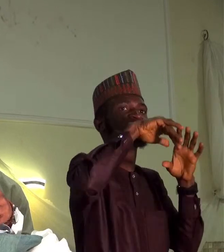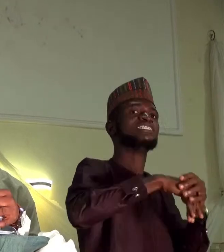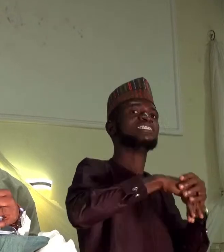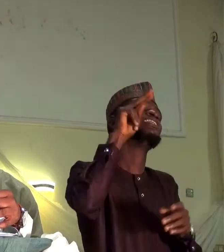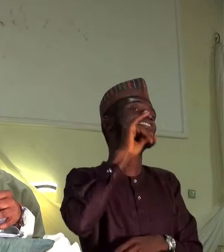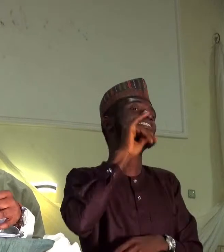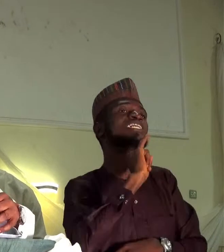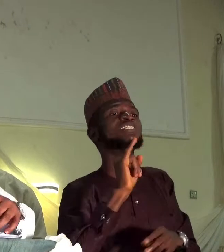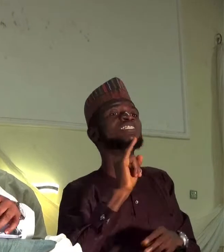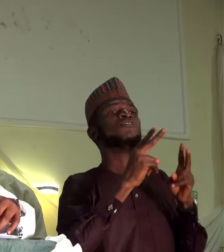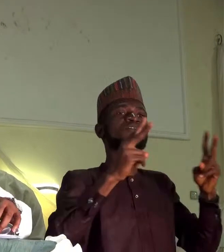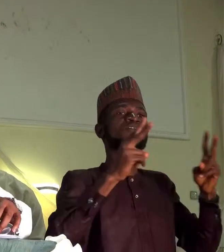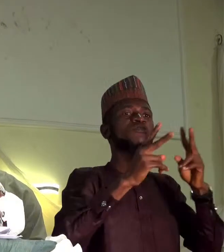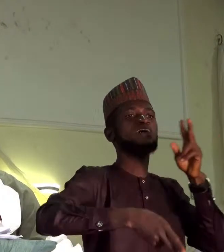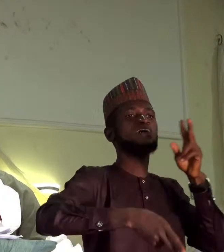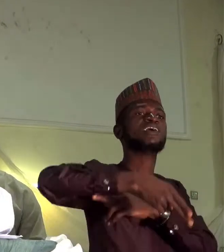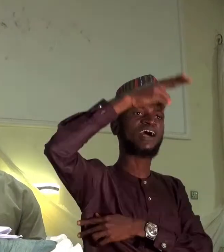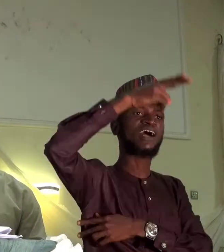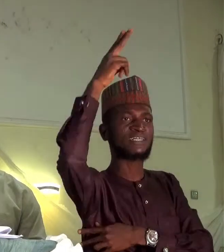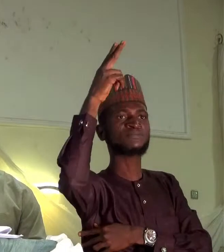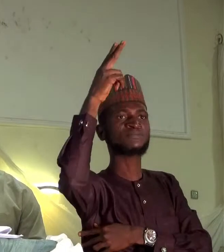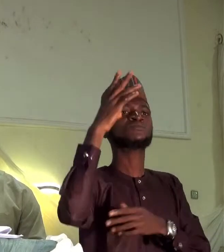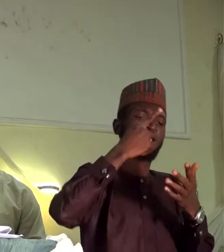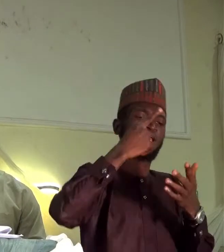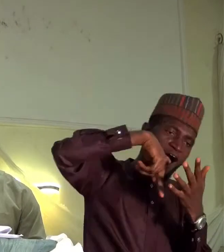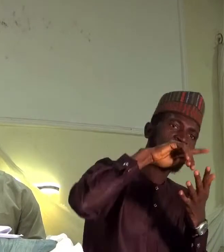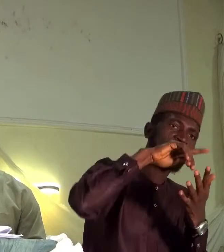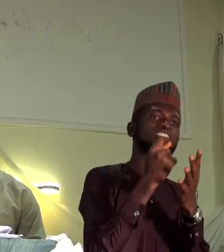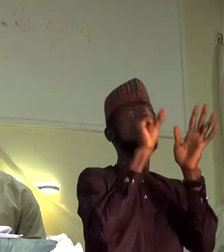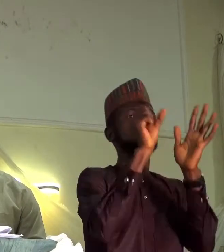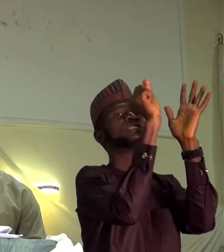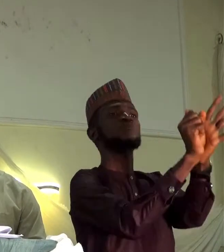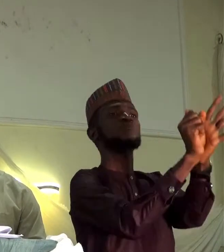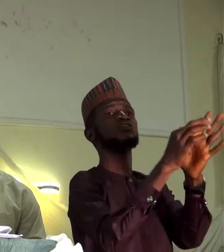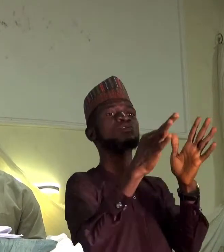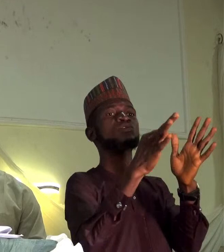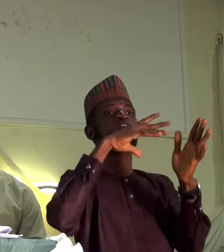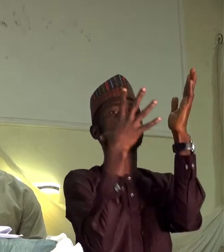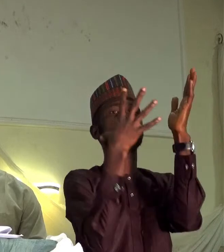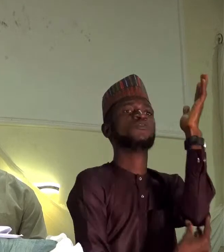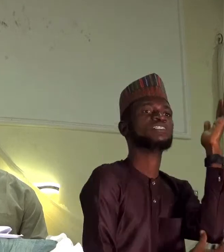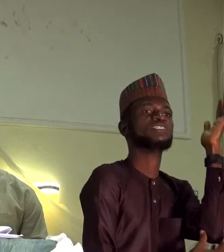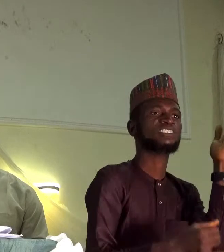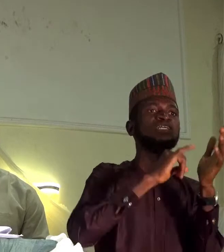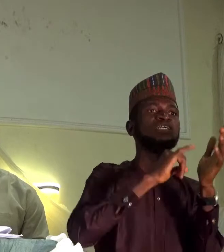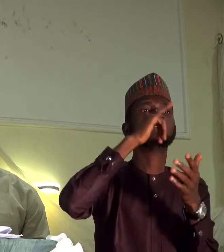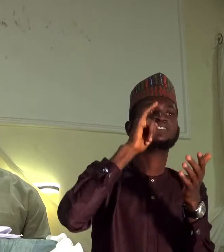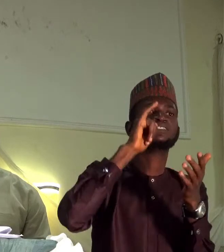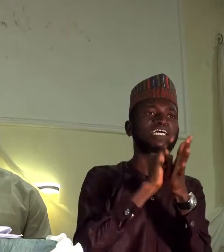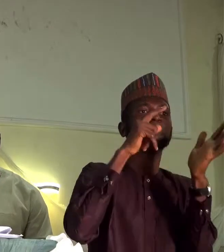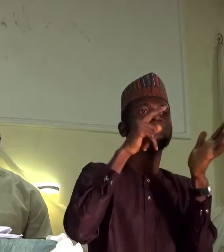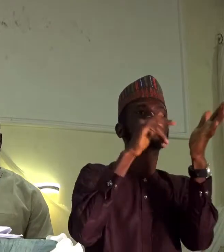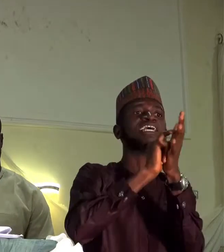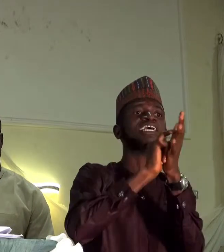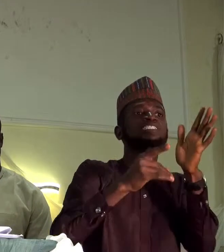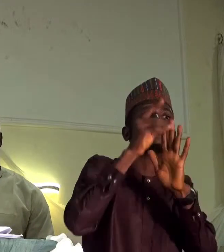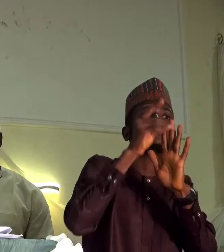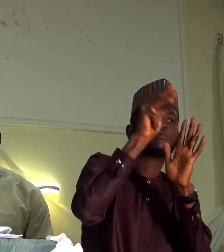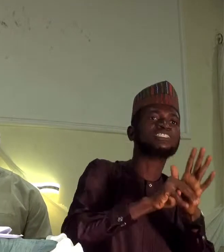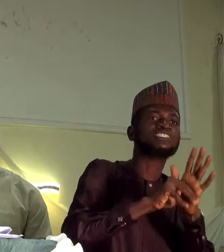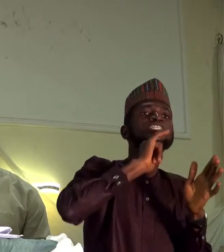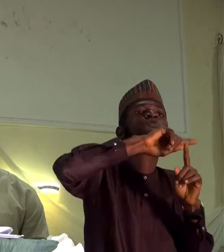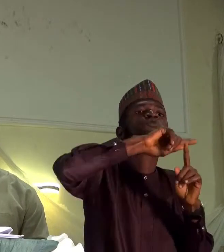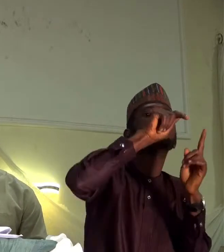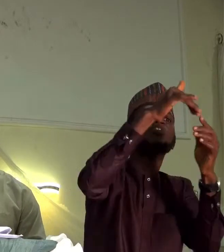loni lara ti an pe ni core values awon ti ma mu ti dagba soke ma mu lo fe yan oni ti wo pe ni self